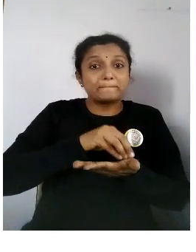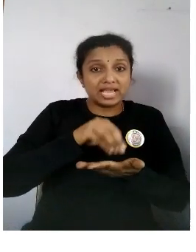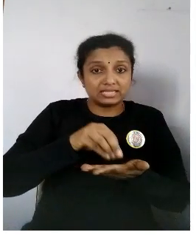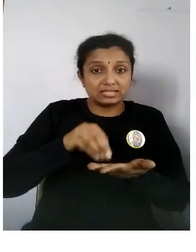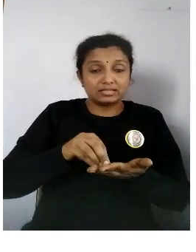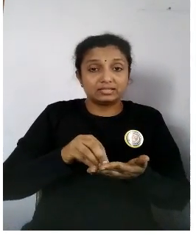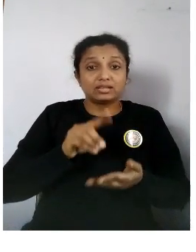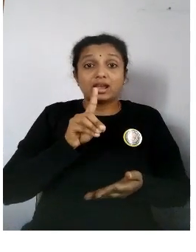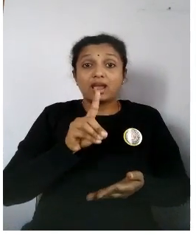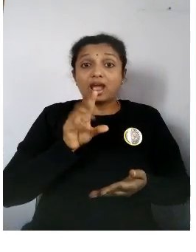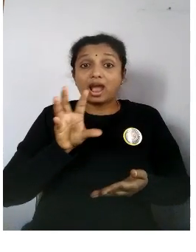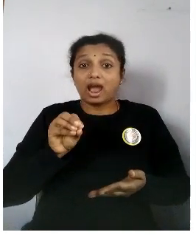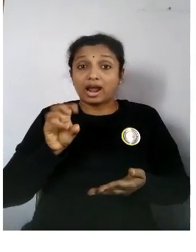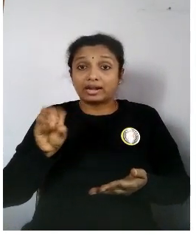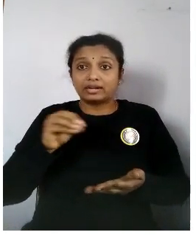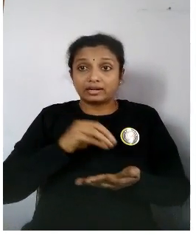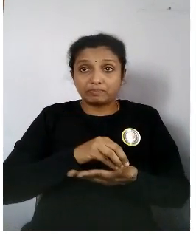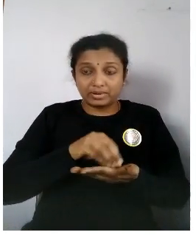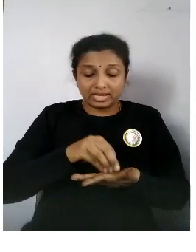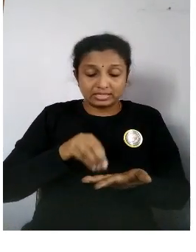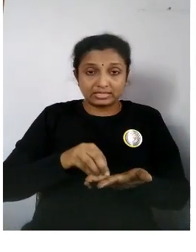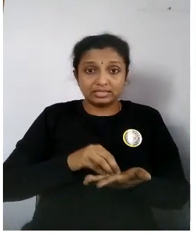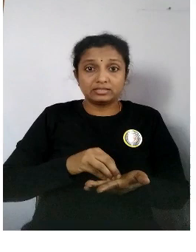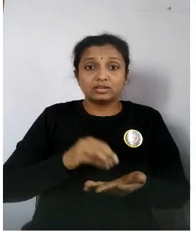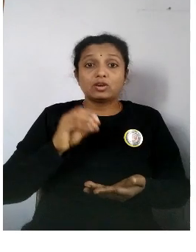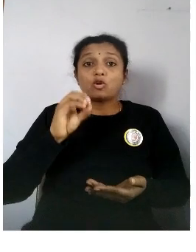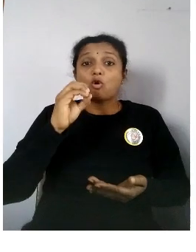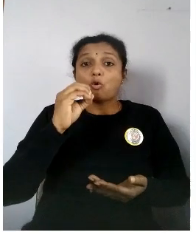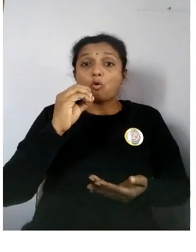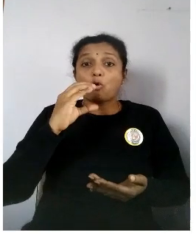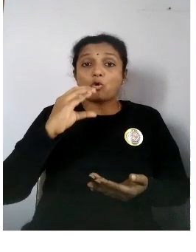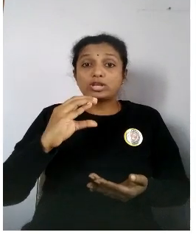10 places, 100 places,